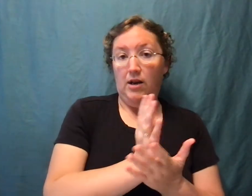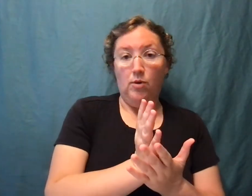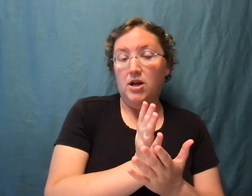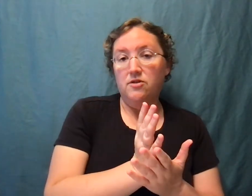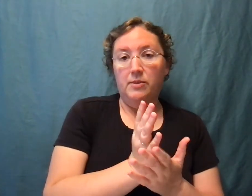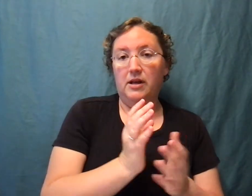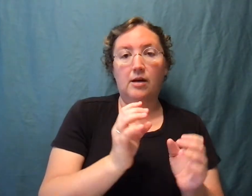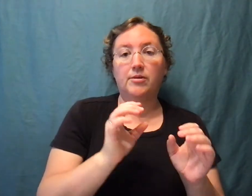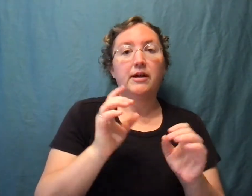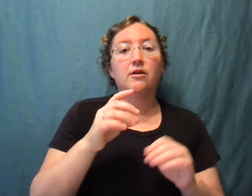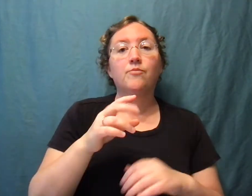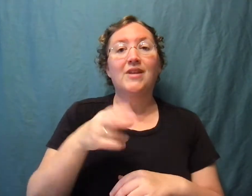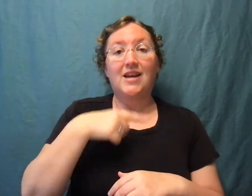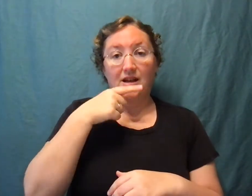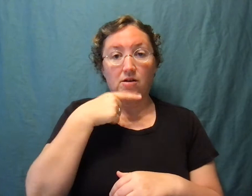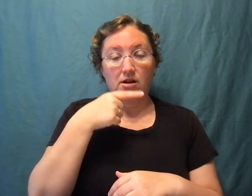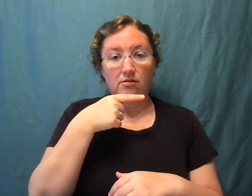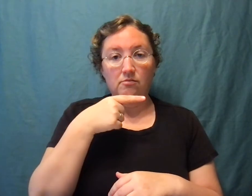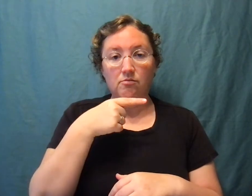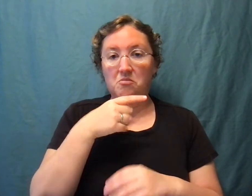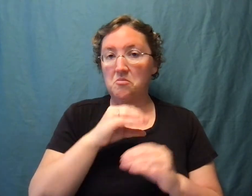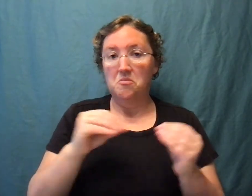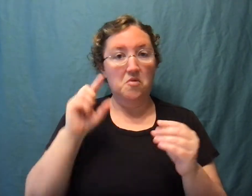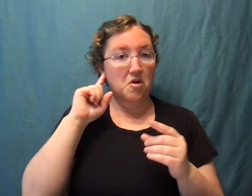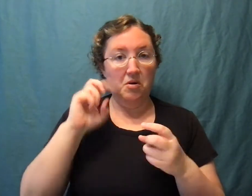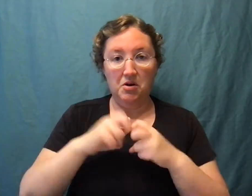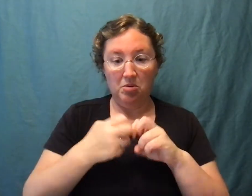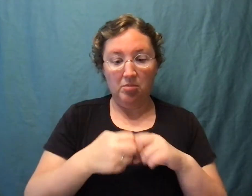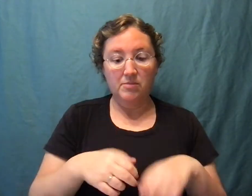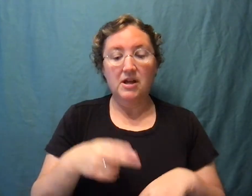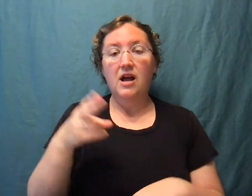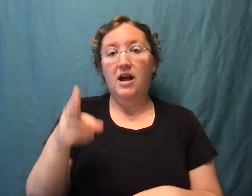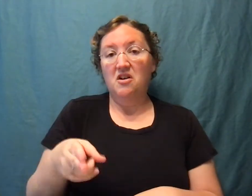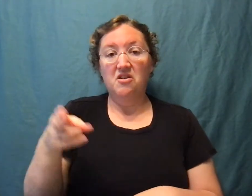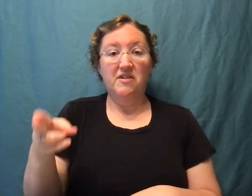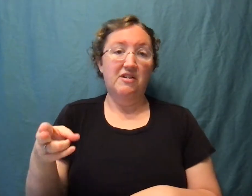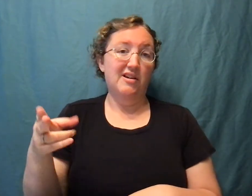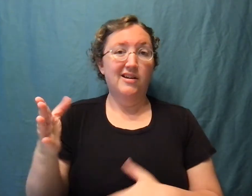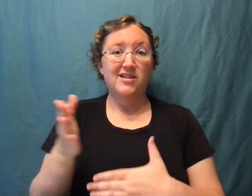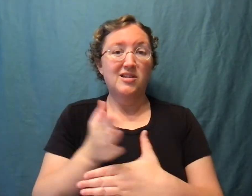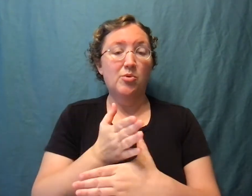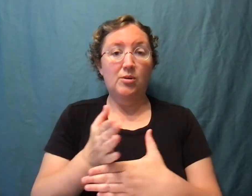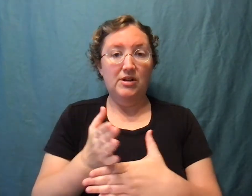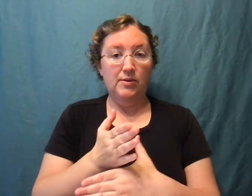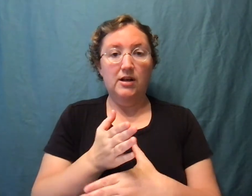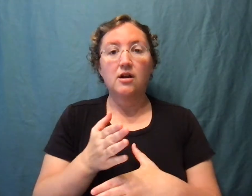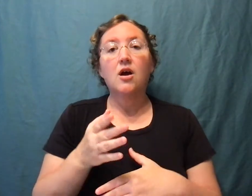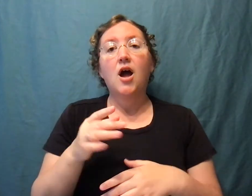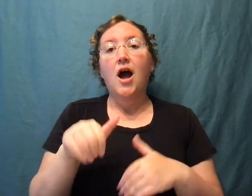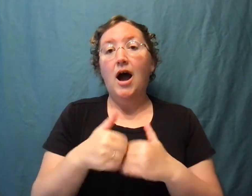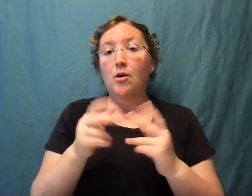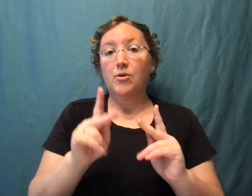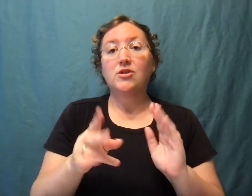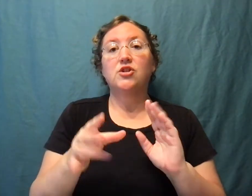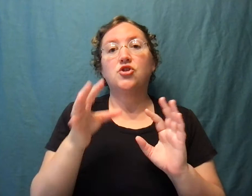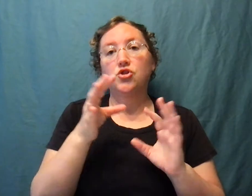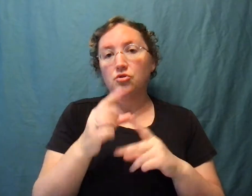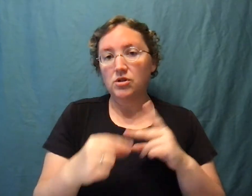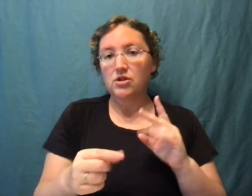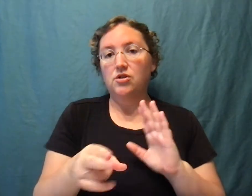range of being able to hear. Hearing, no hearing problems. And hard of hearing, somewhere in between. How a person chooses to